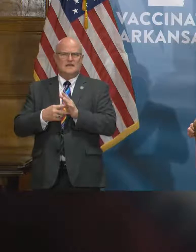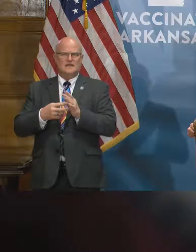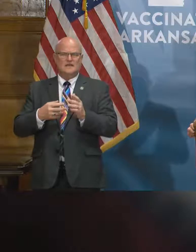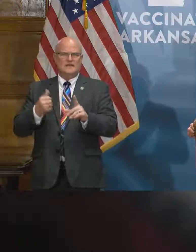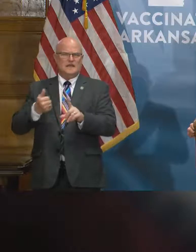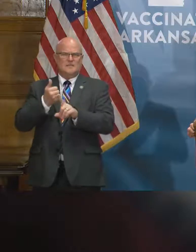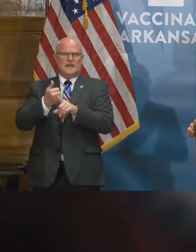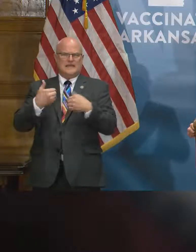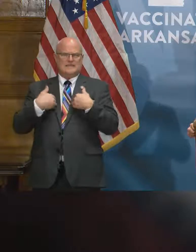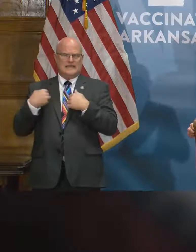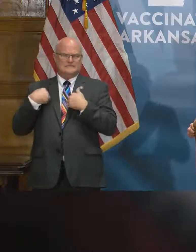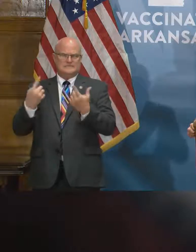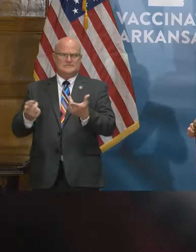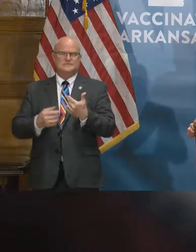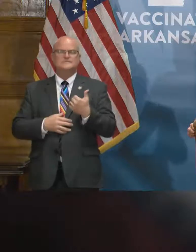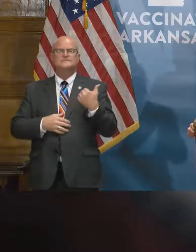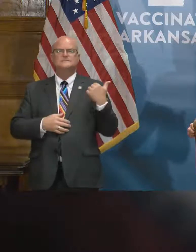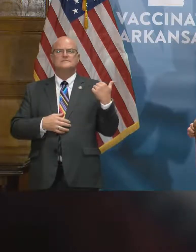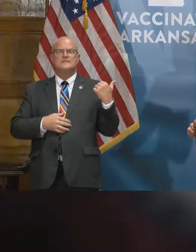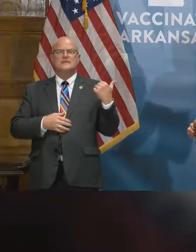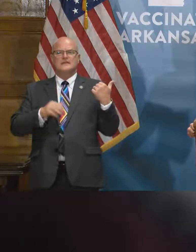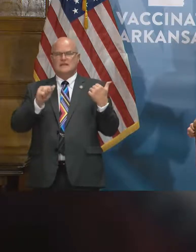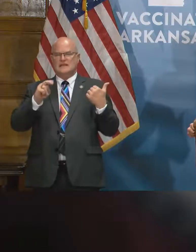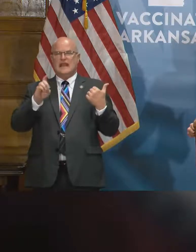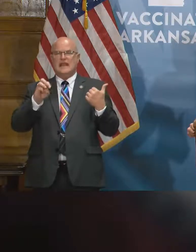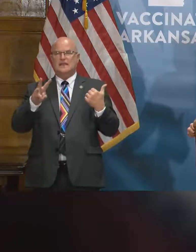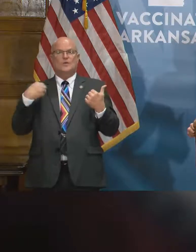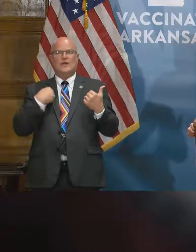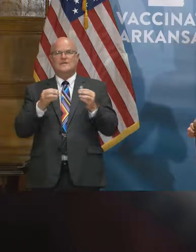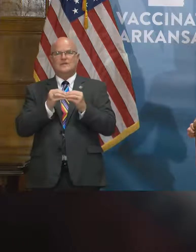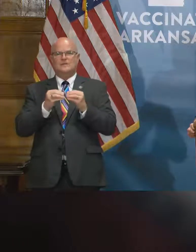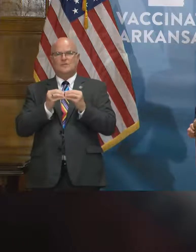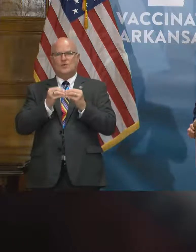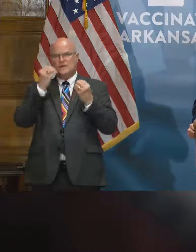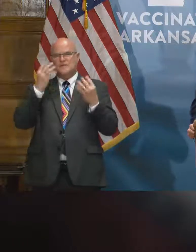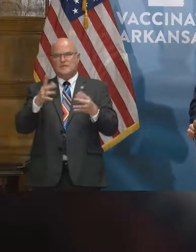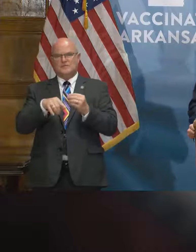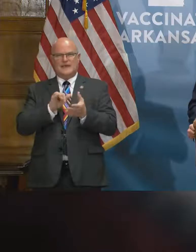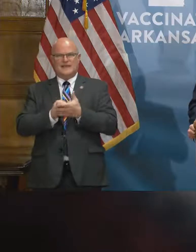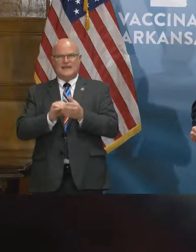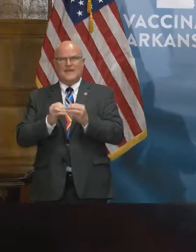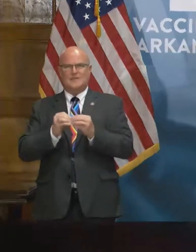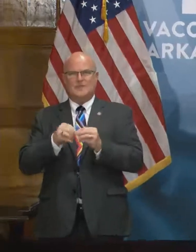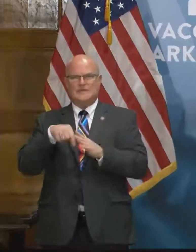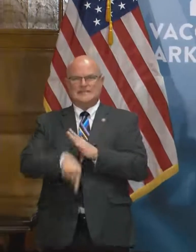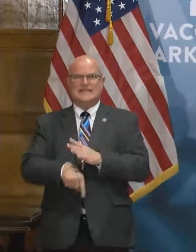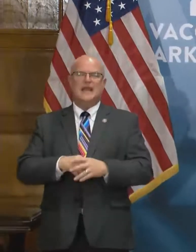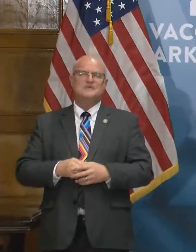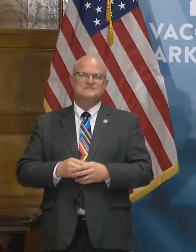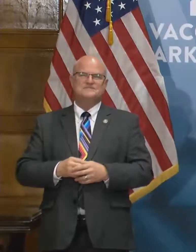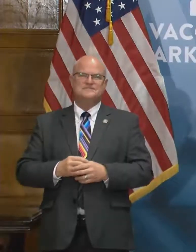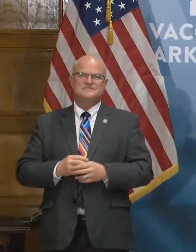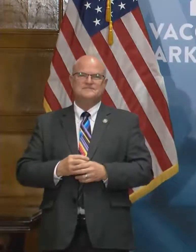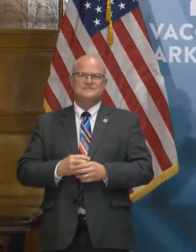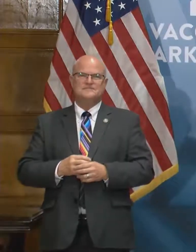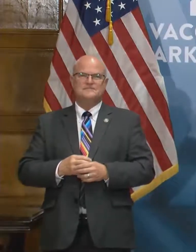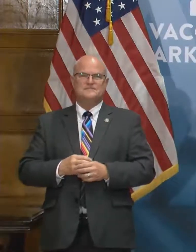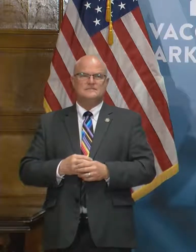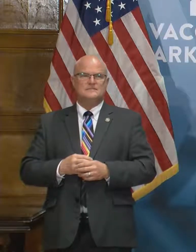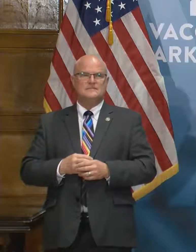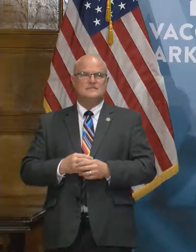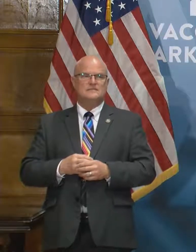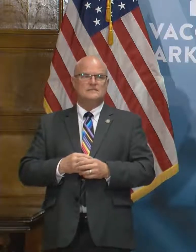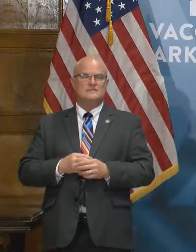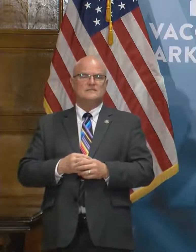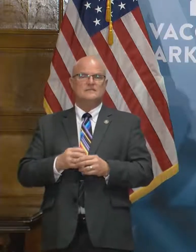the impact that's had on the state? Andrew, we're going to have to get more information to you on that in more detail. Is there